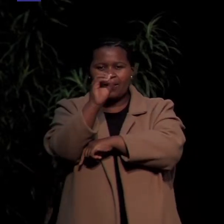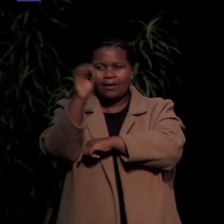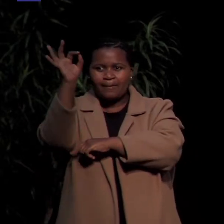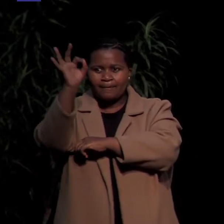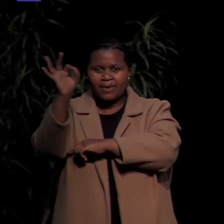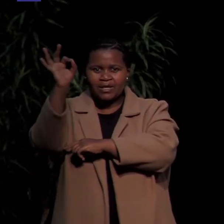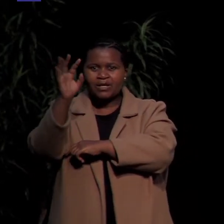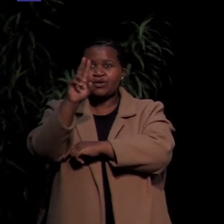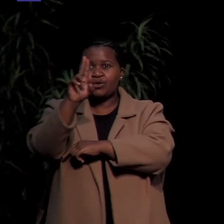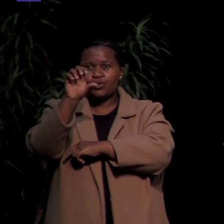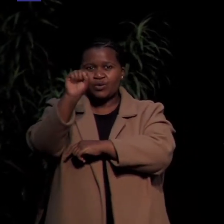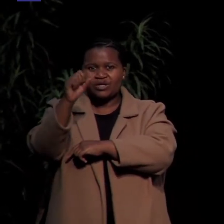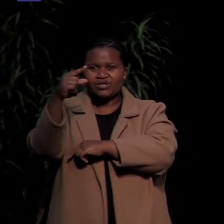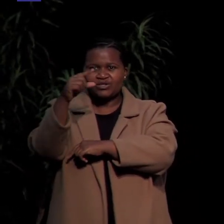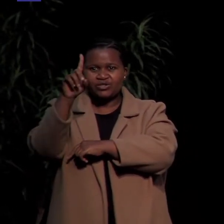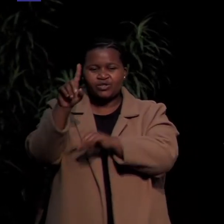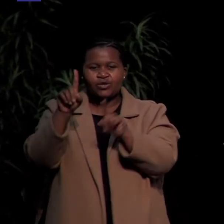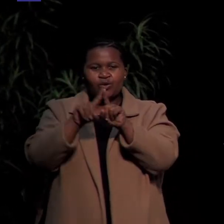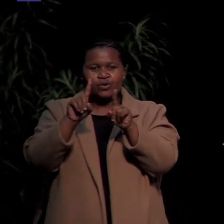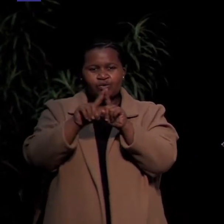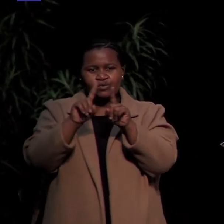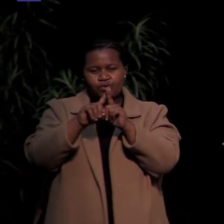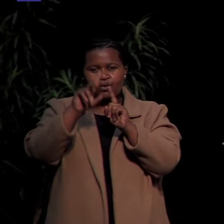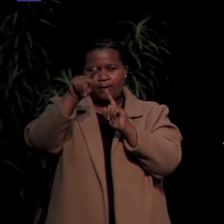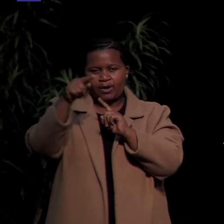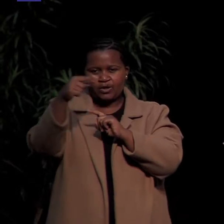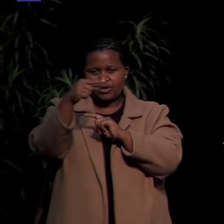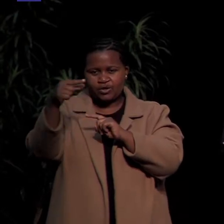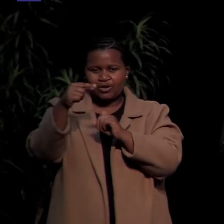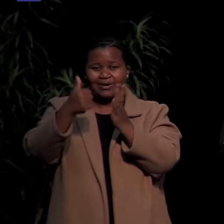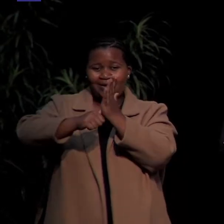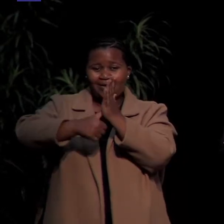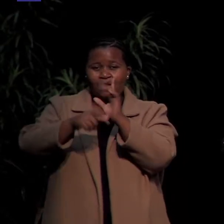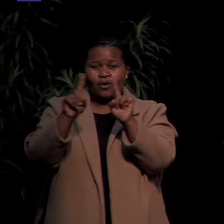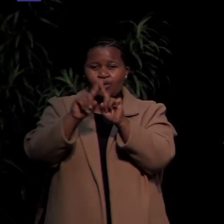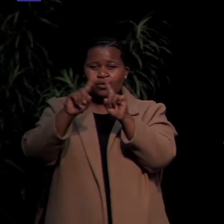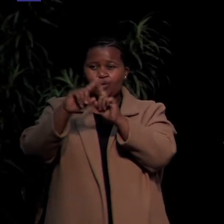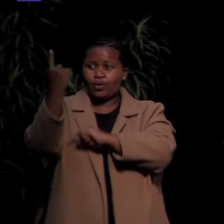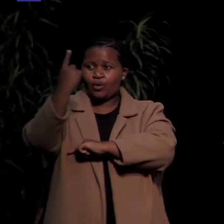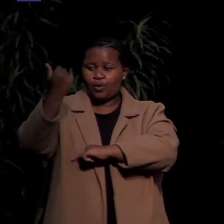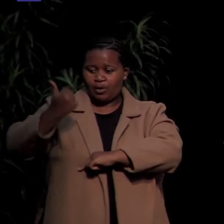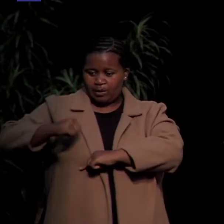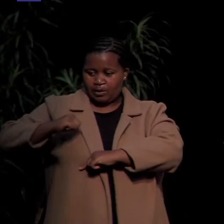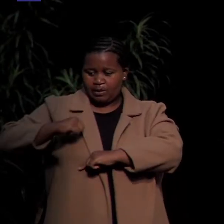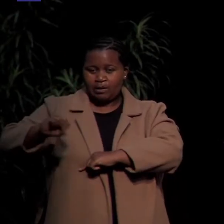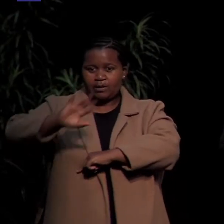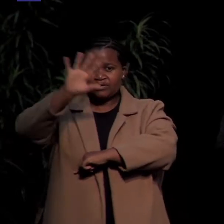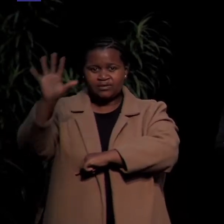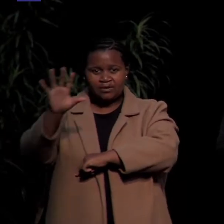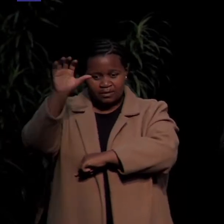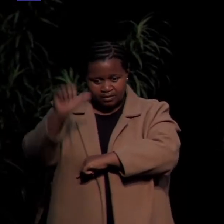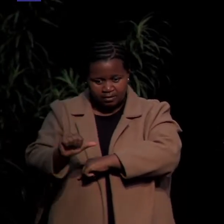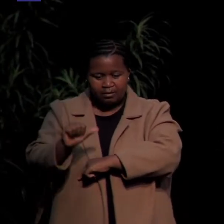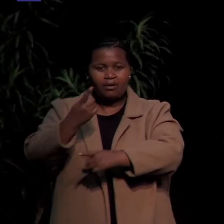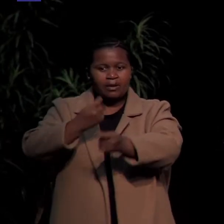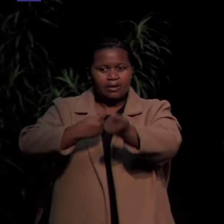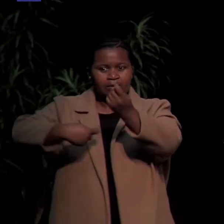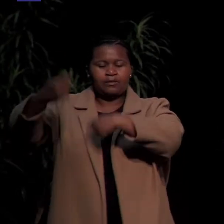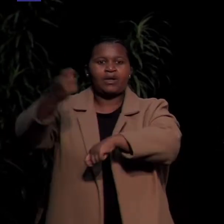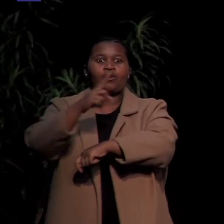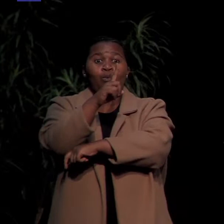the USDG and ISUPG grants, and we're the only metro in the Republic of South Africa which spend